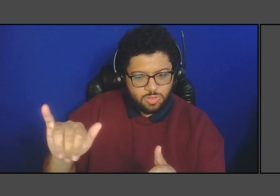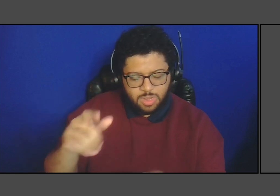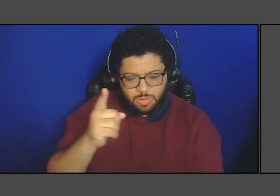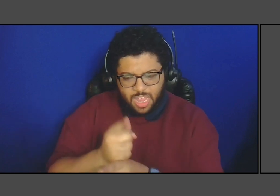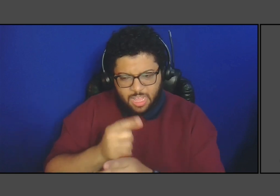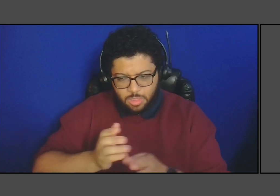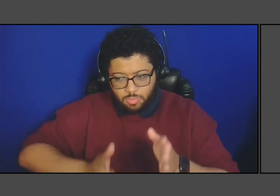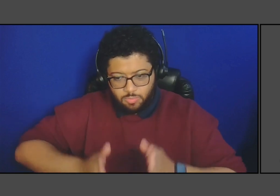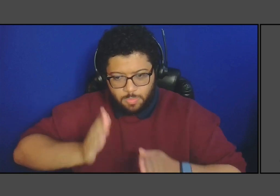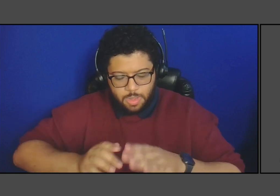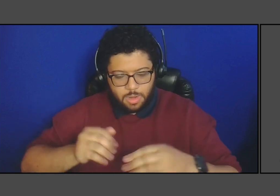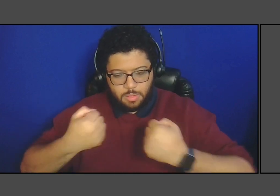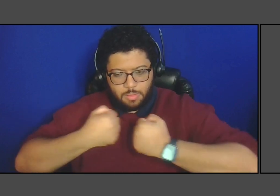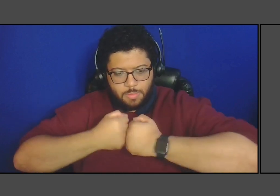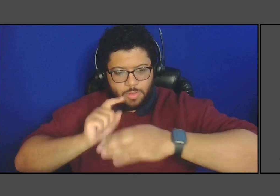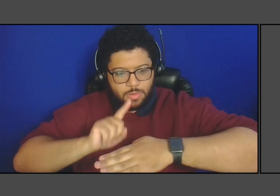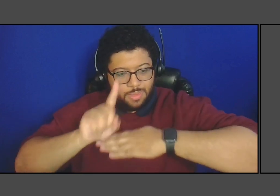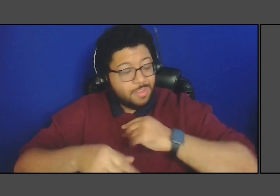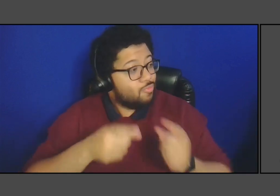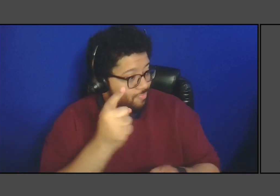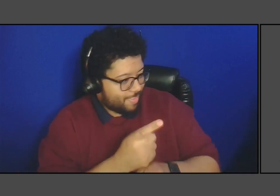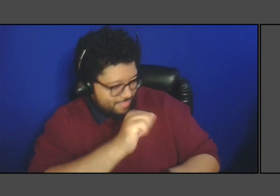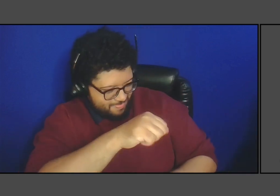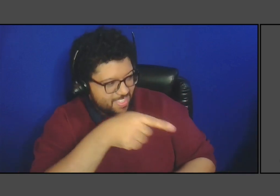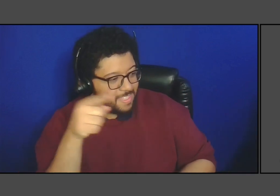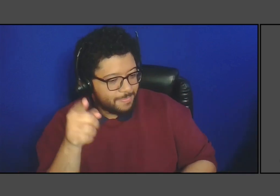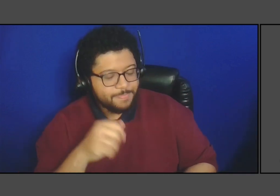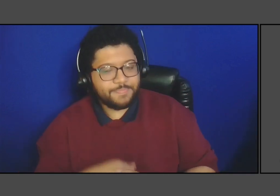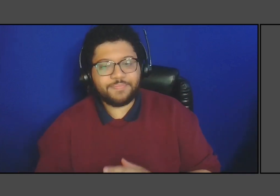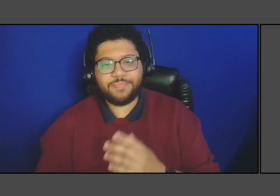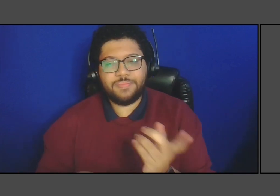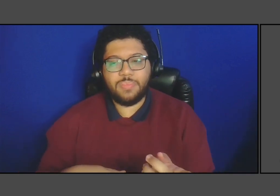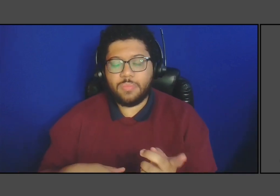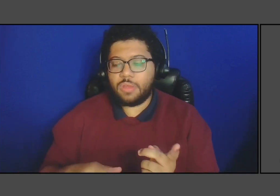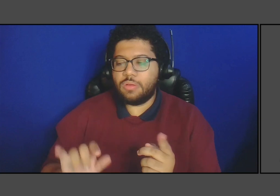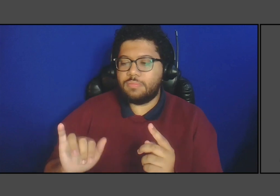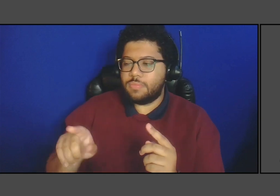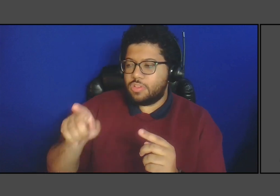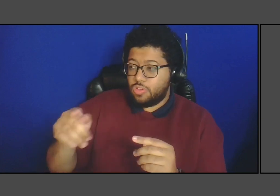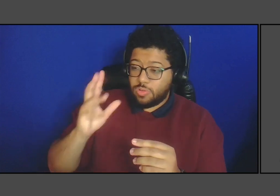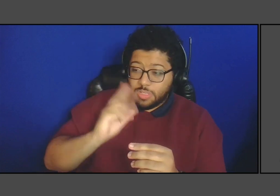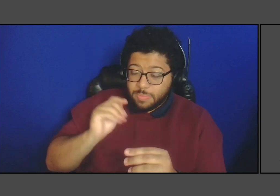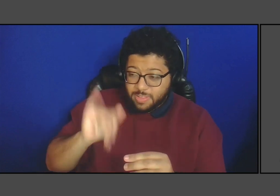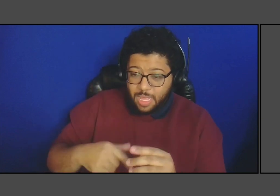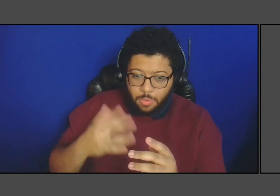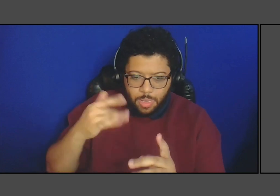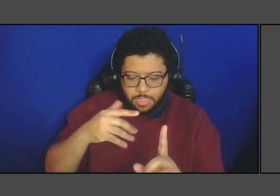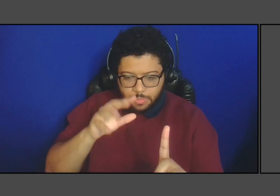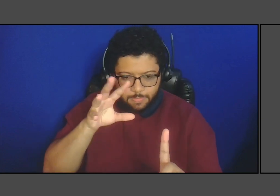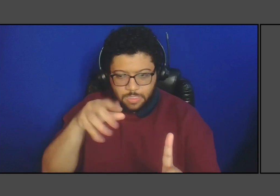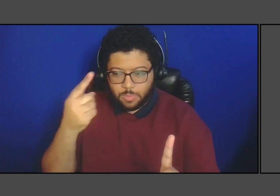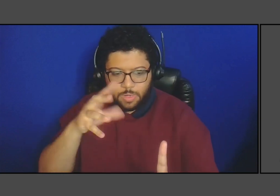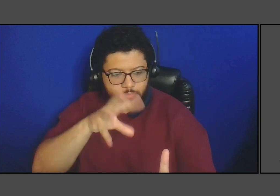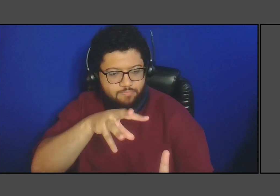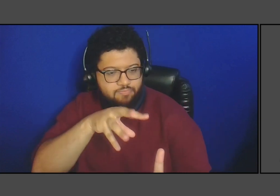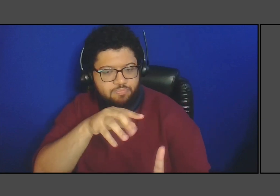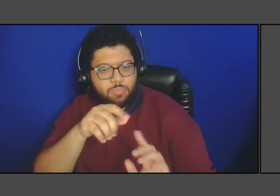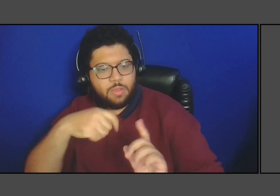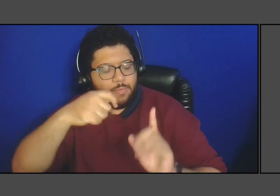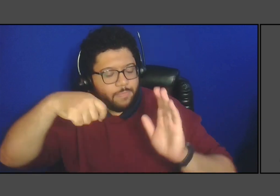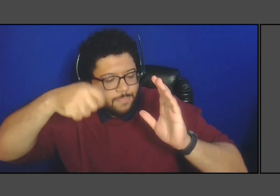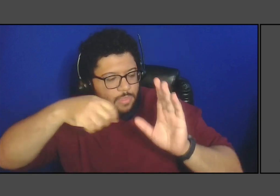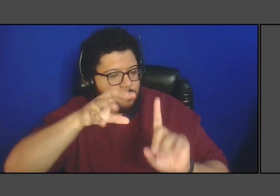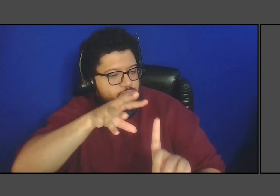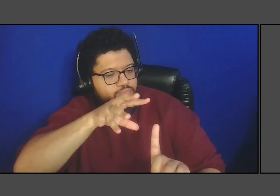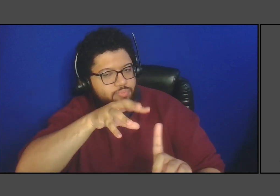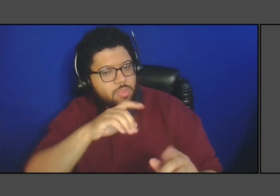McMurtry. Yeah. So do you experience that because someone's filmed it, or do you experience it in person, or how?